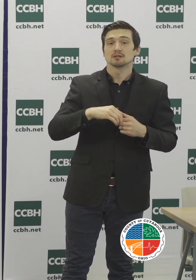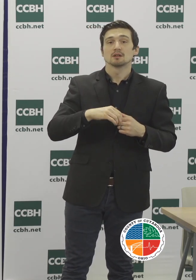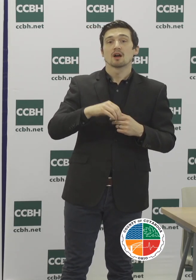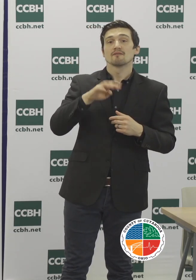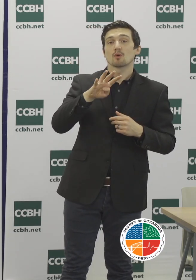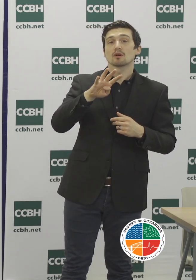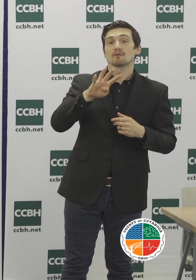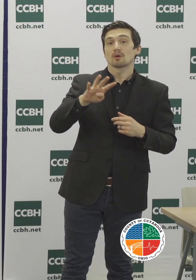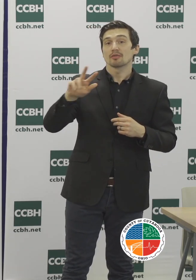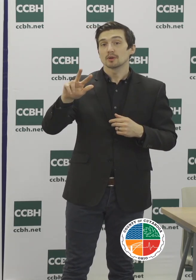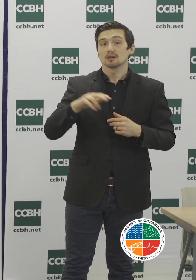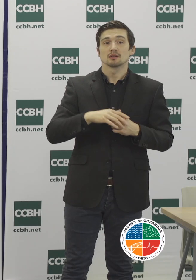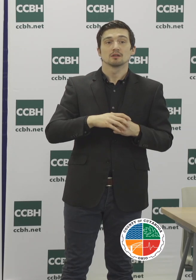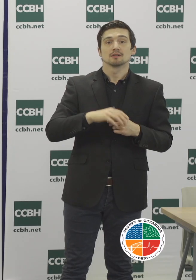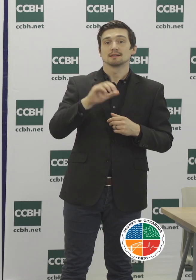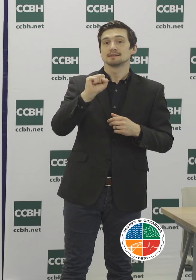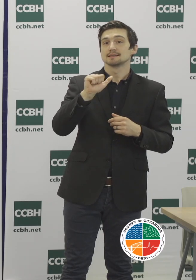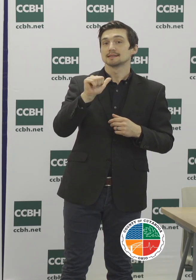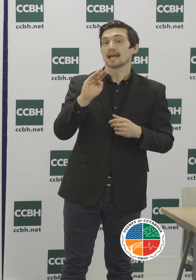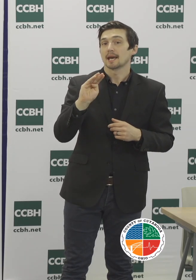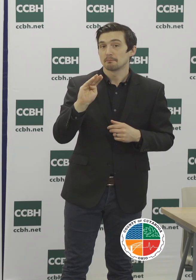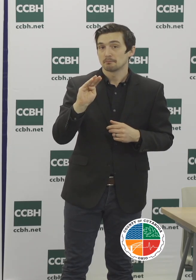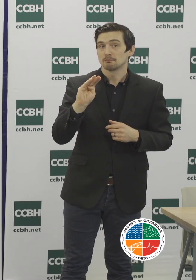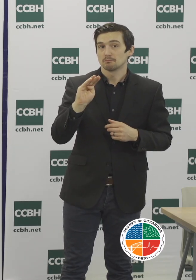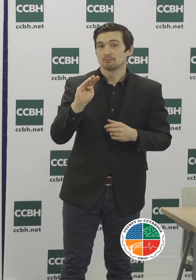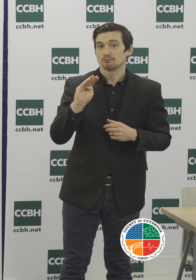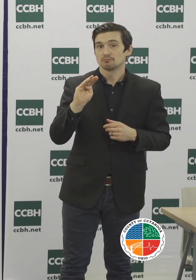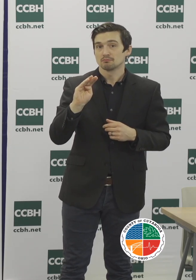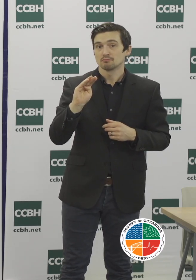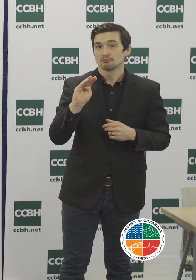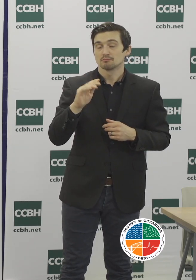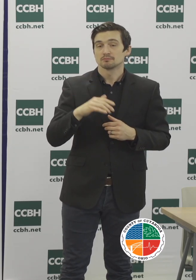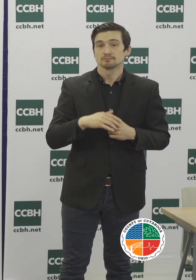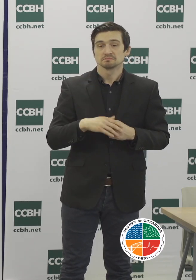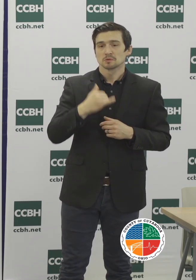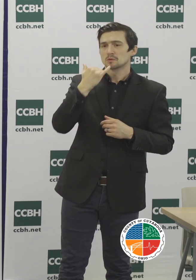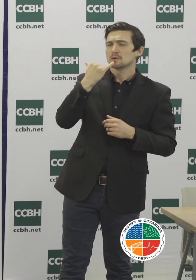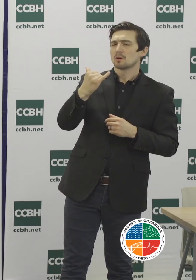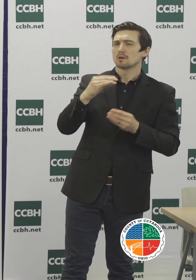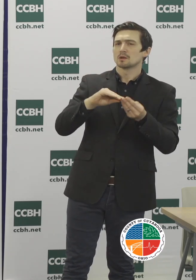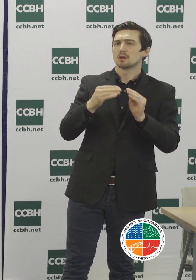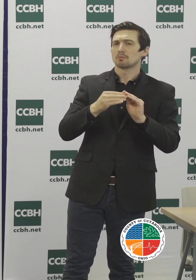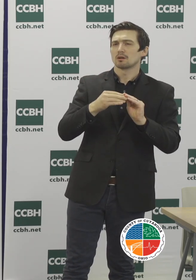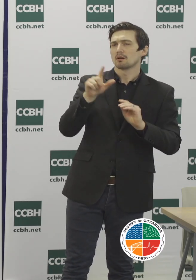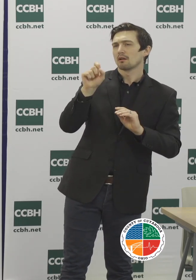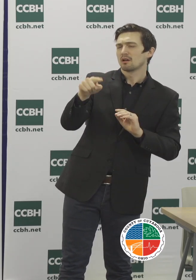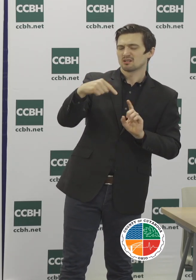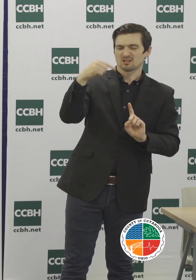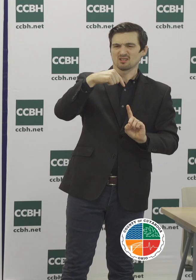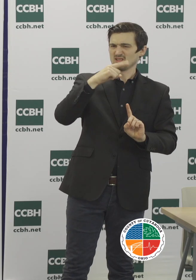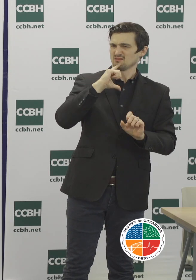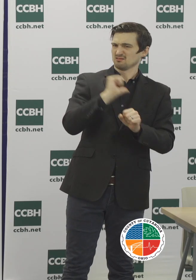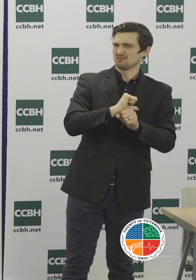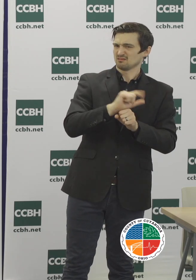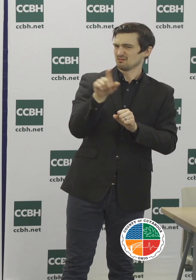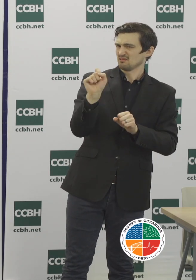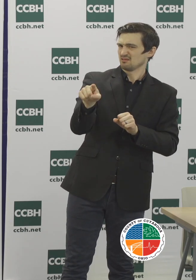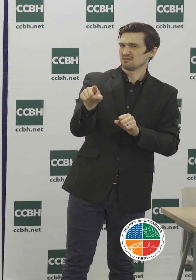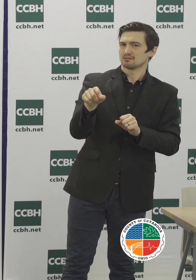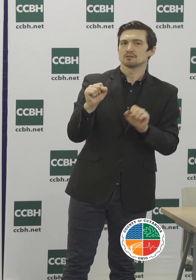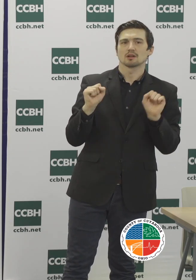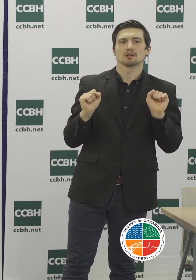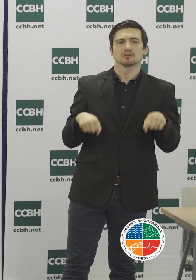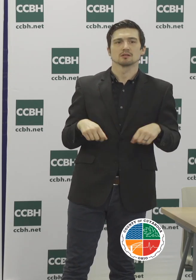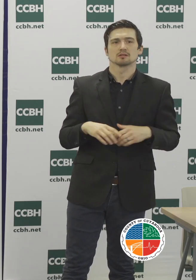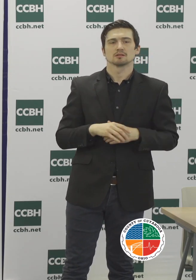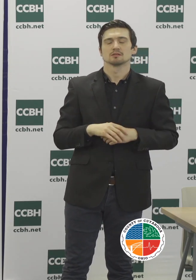216-443-SCAM, S-C-A-M. And I'm pleased to say, by the way, Director of